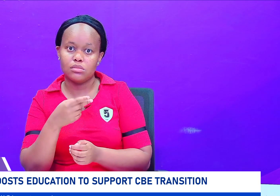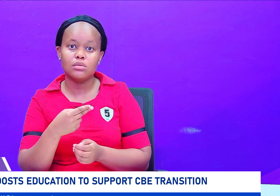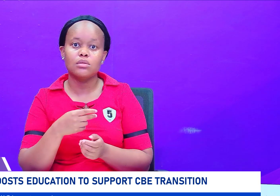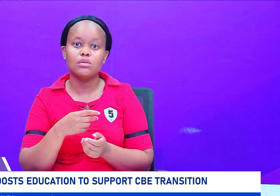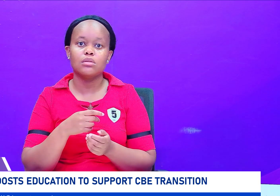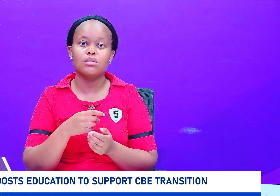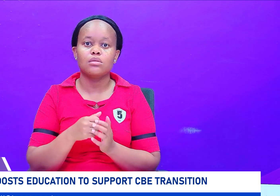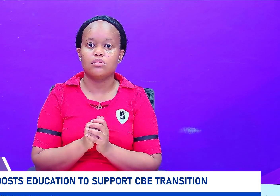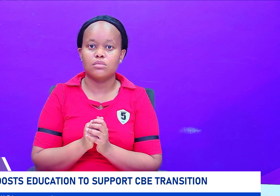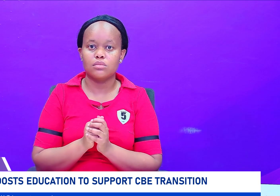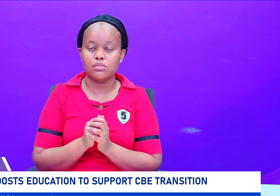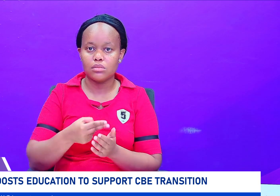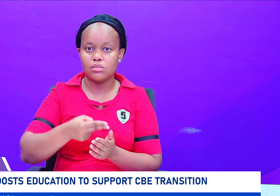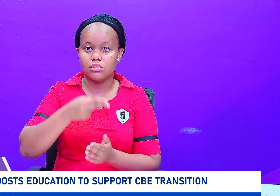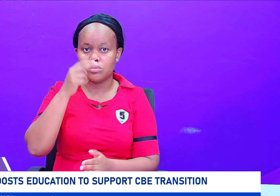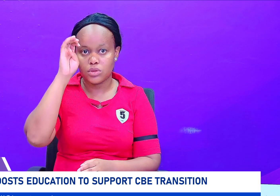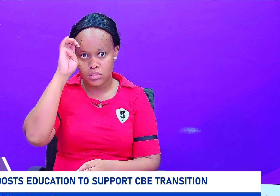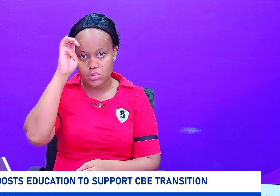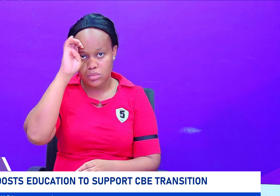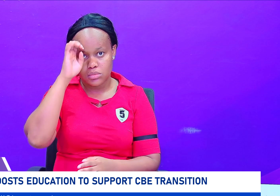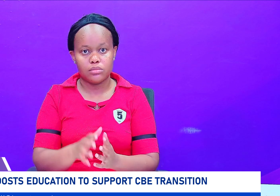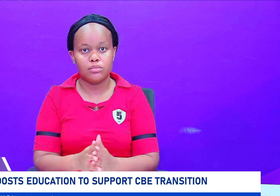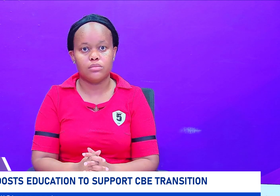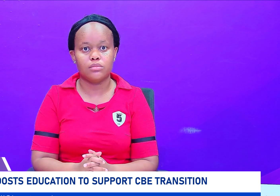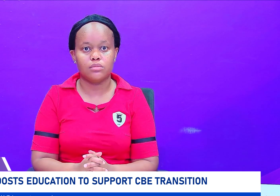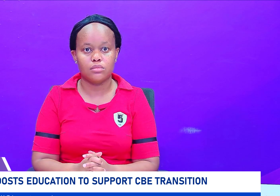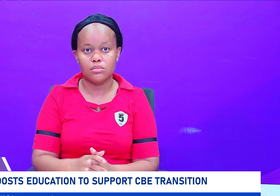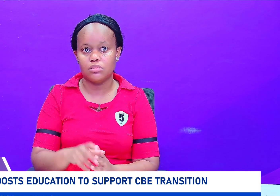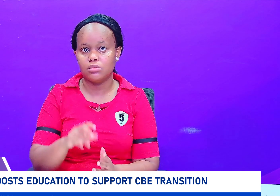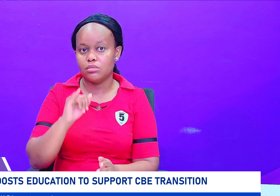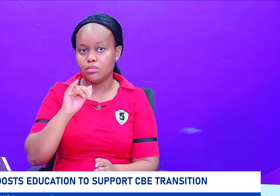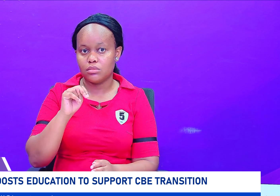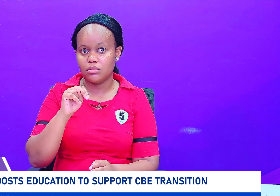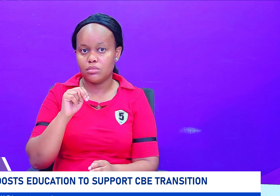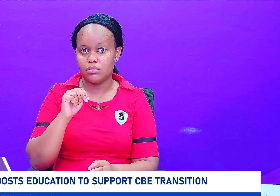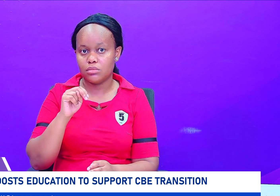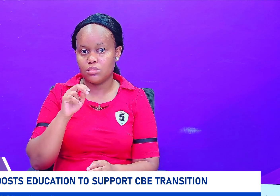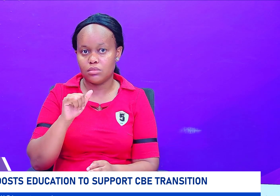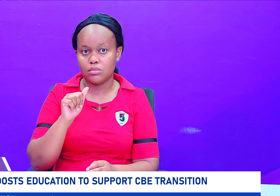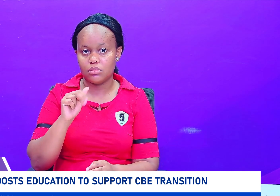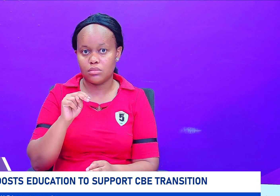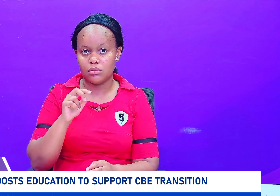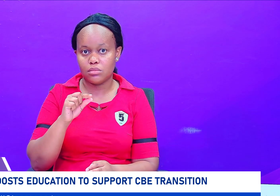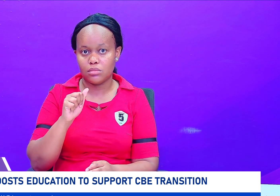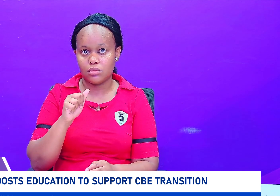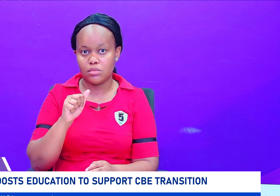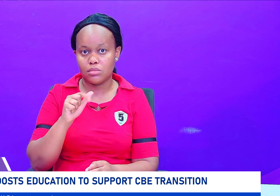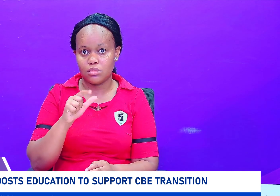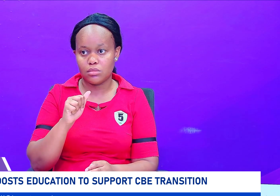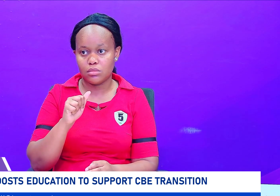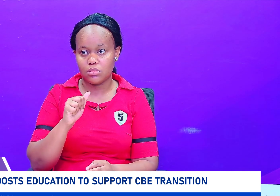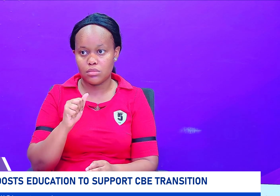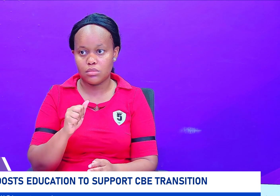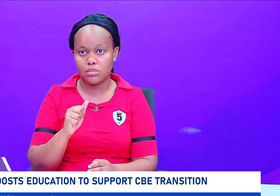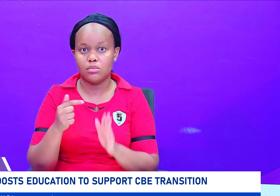those changes are critical to ensure a smooth transition to the CBE in higher education